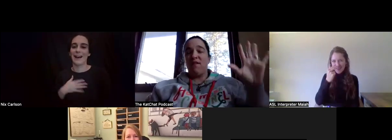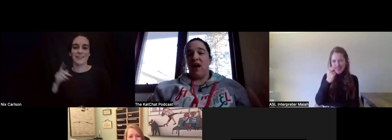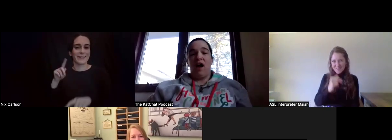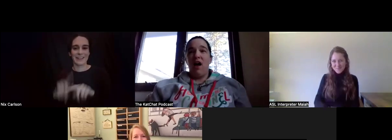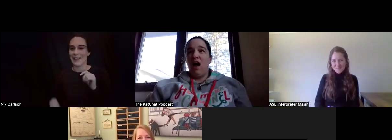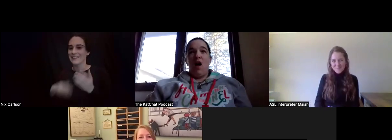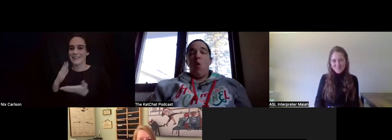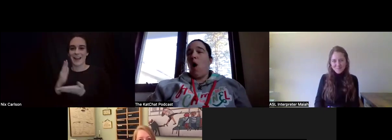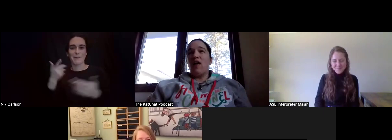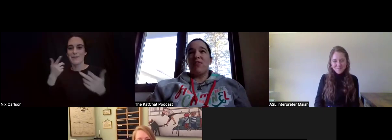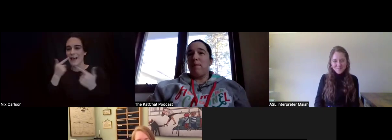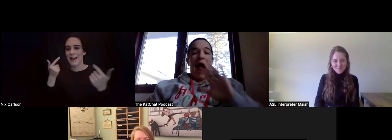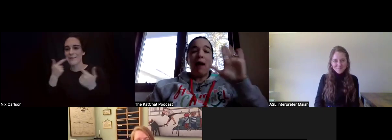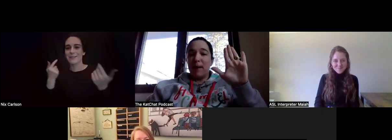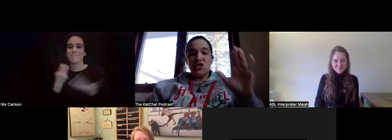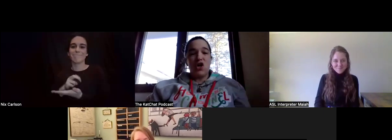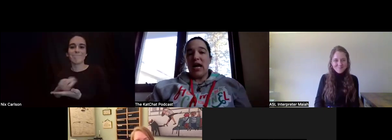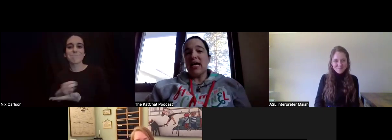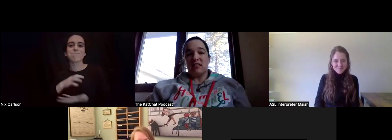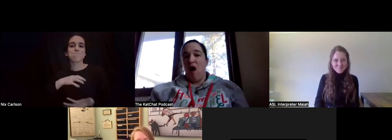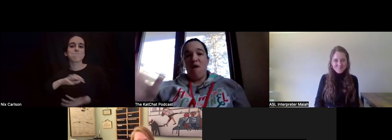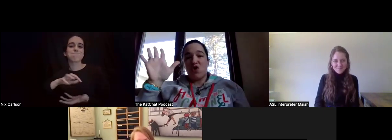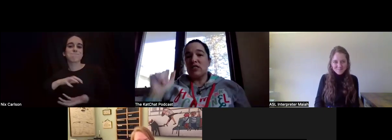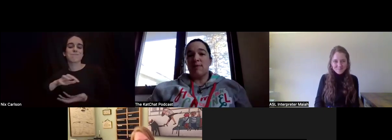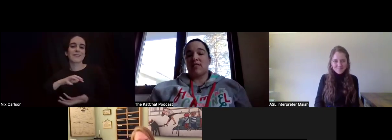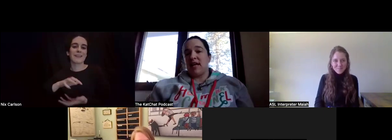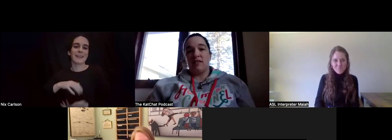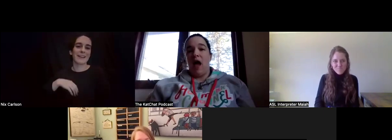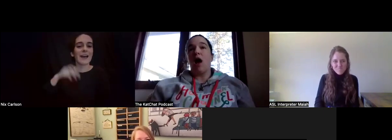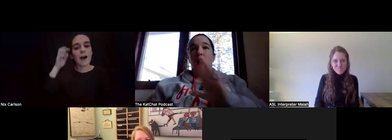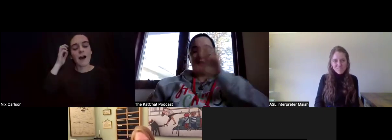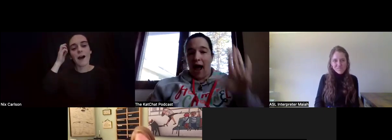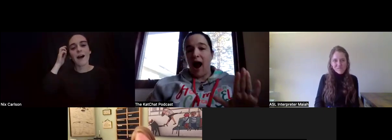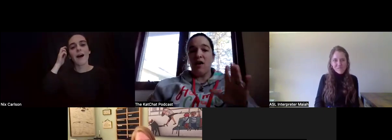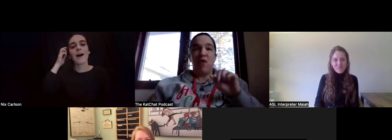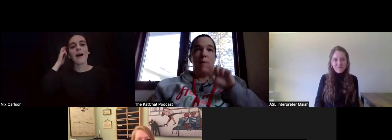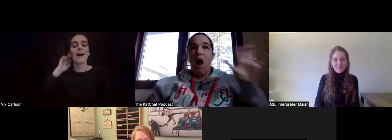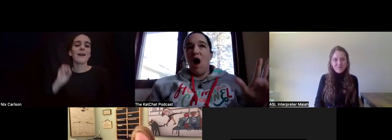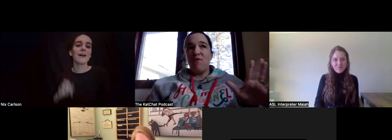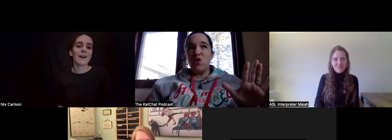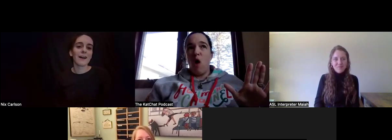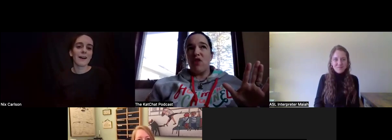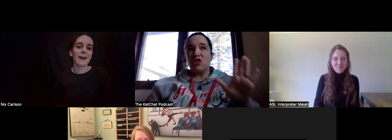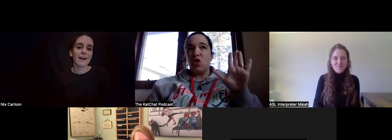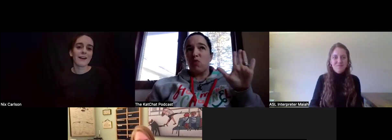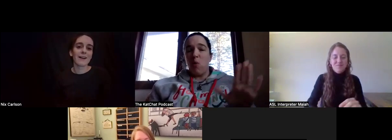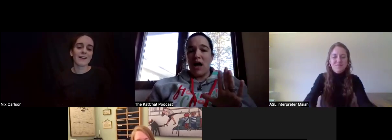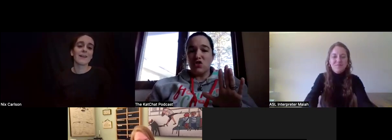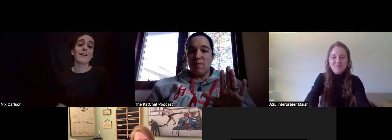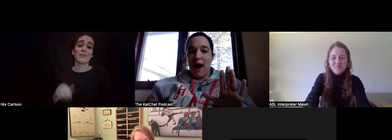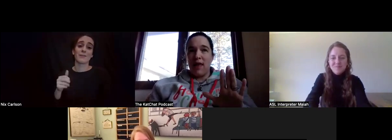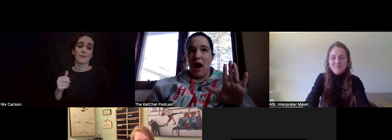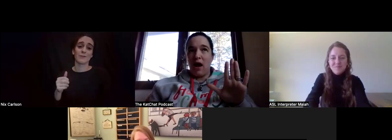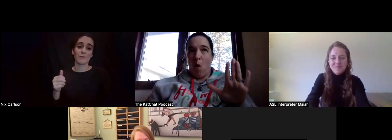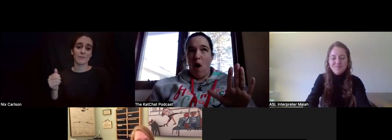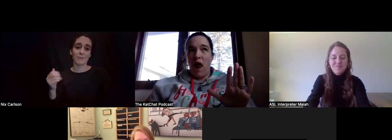laughing. One of the blockbuster hits of Christmas season, aside from a few others that we were